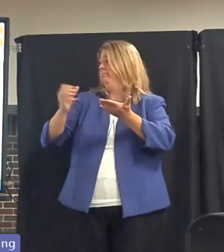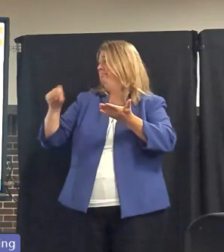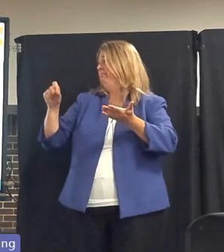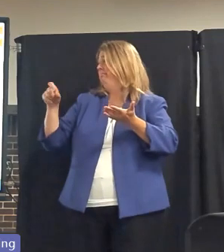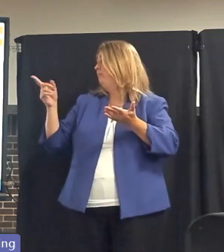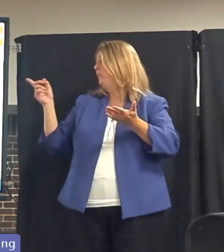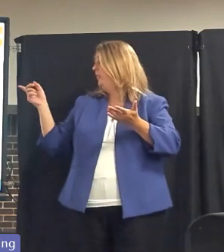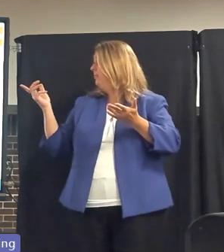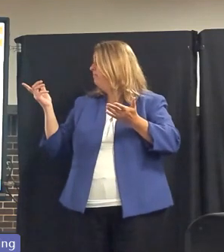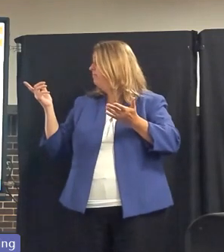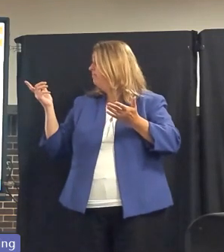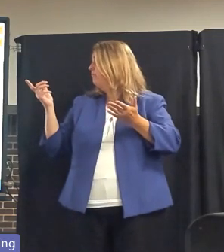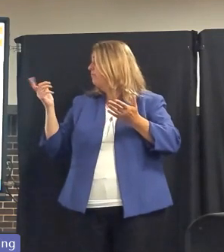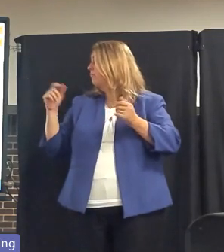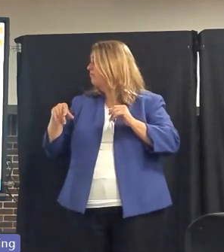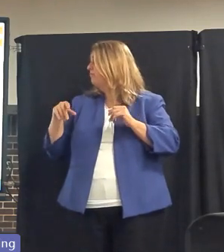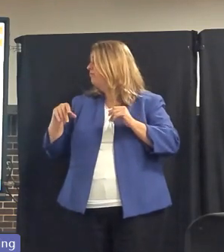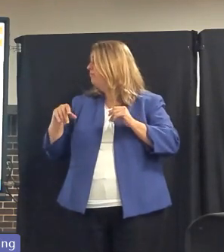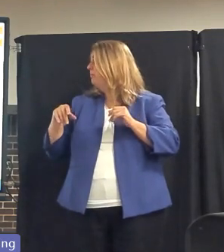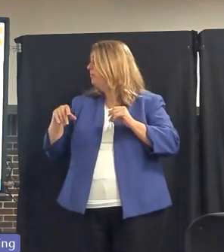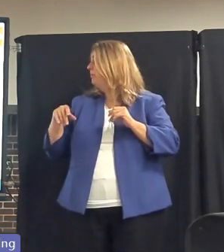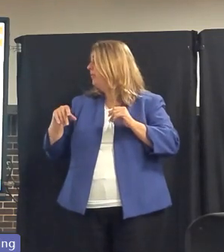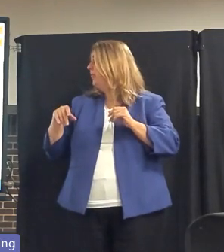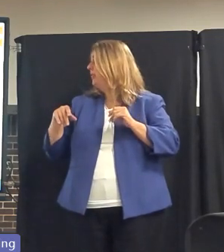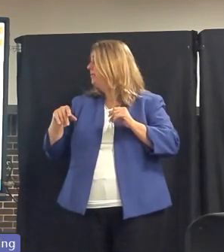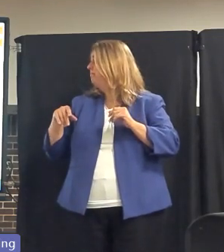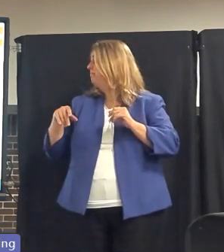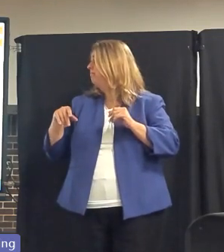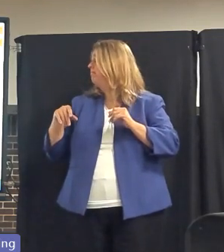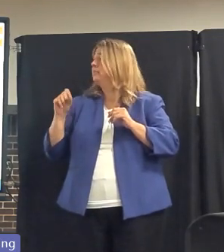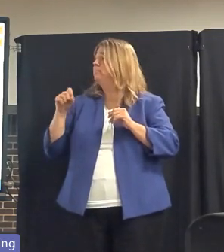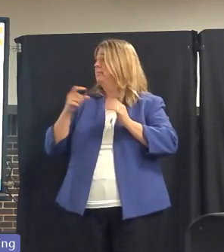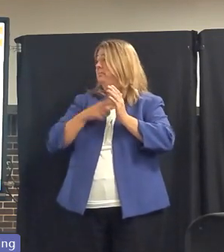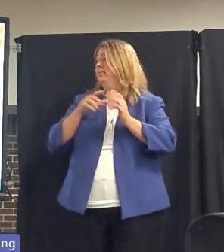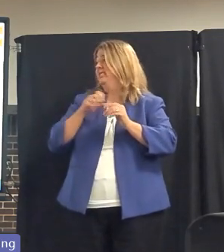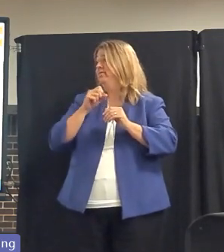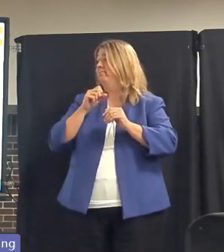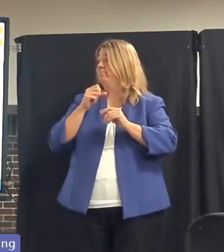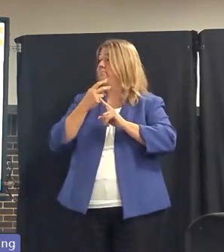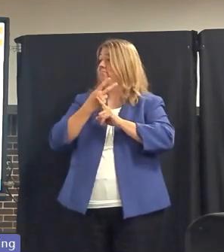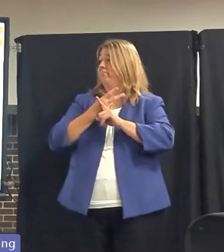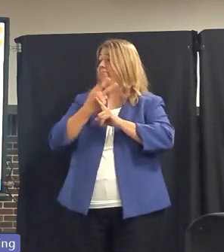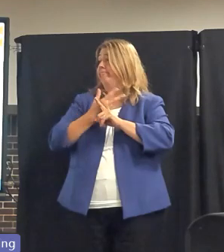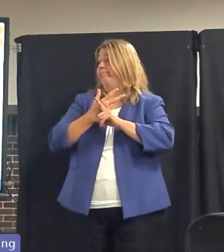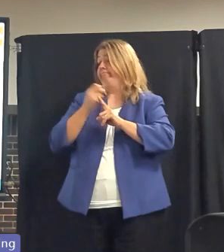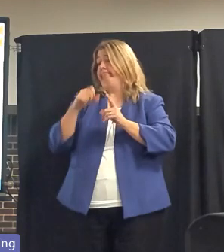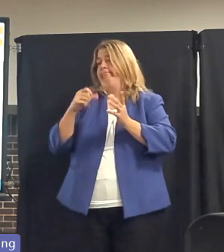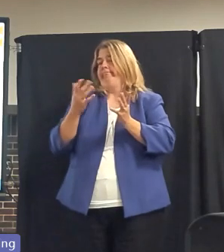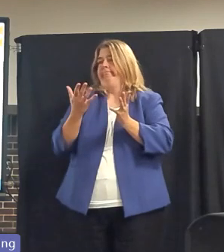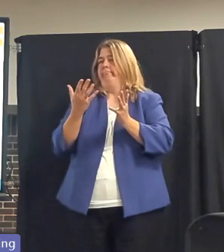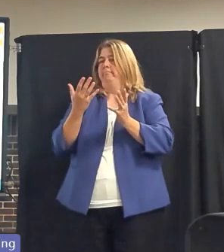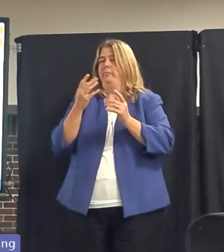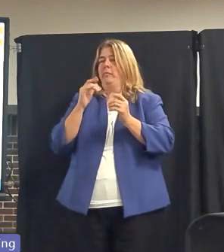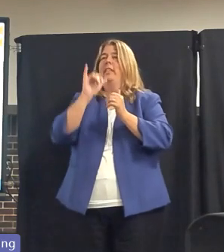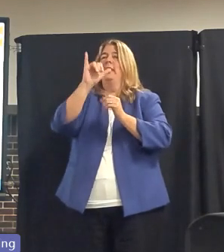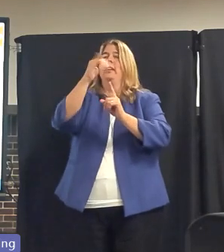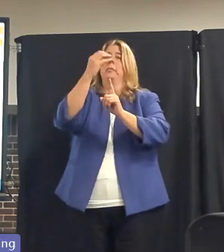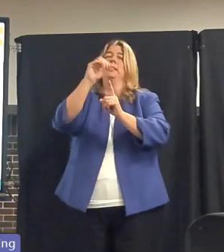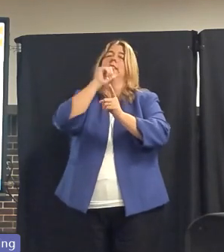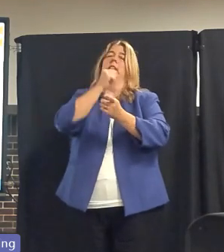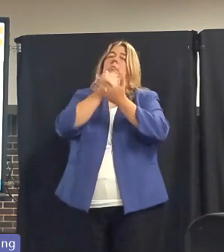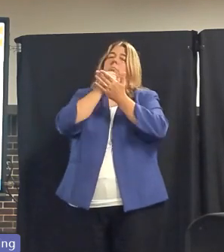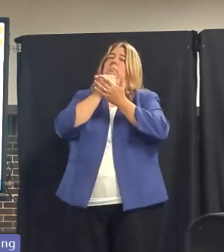purchasing process, ordering materials does impact us in how quickly we get things. So sometimes it can take several